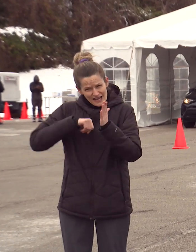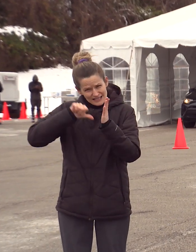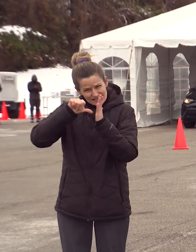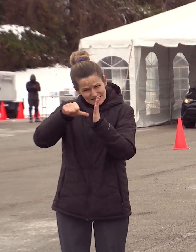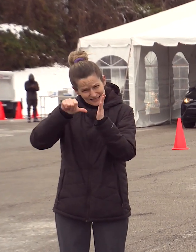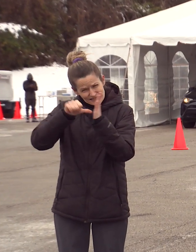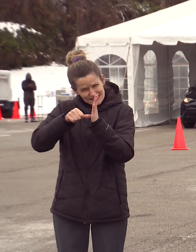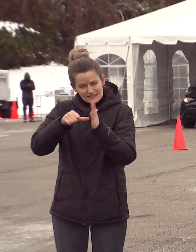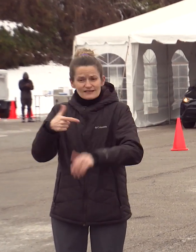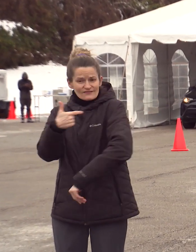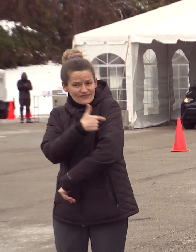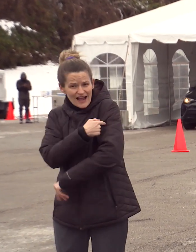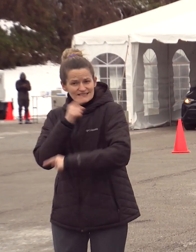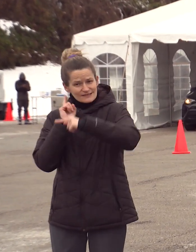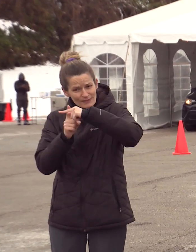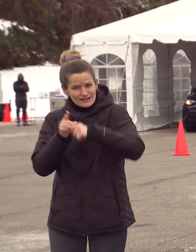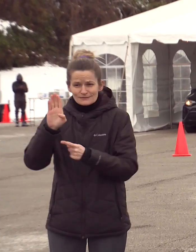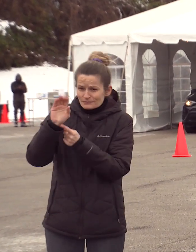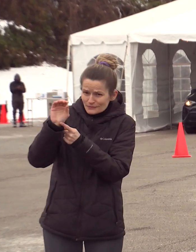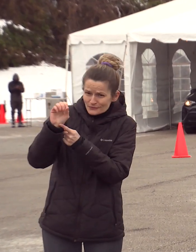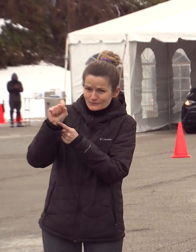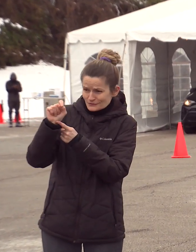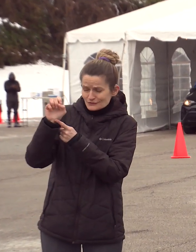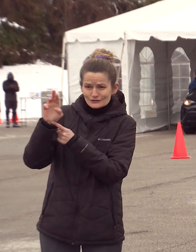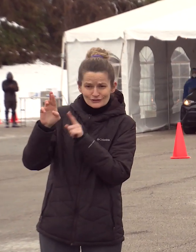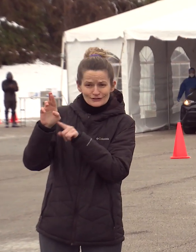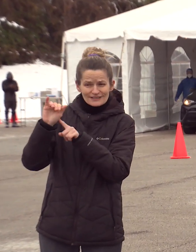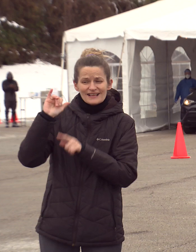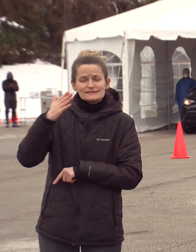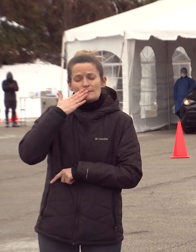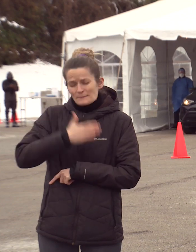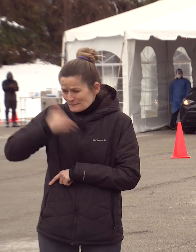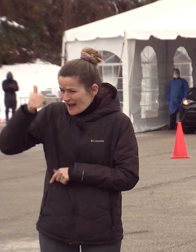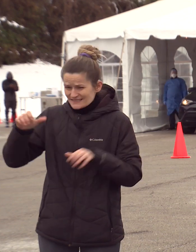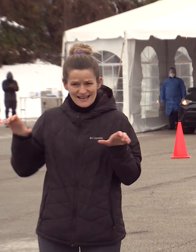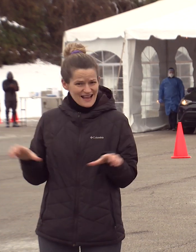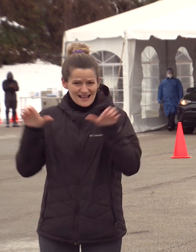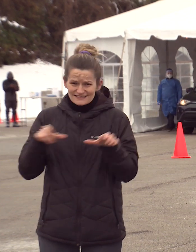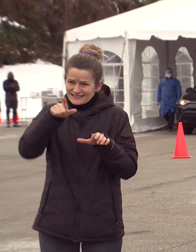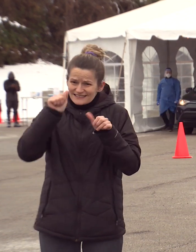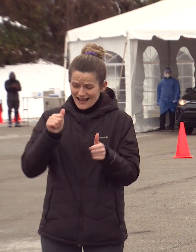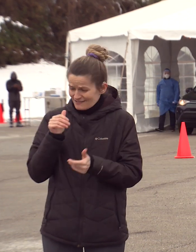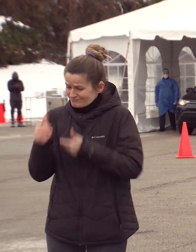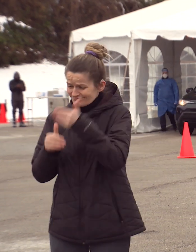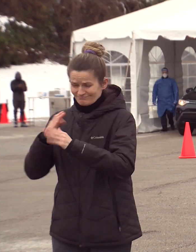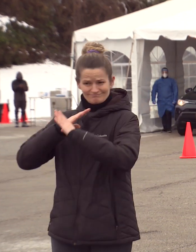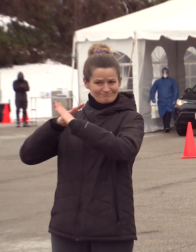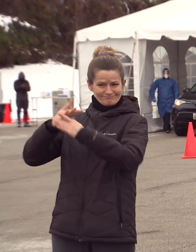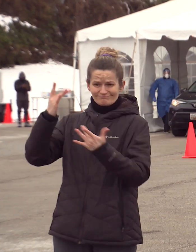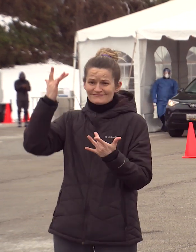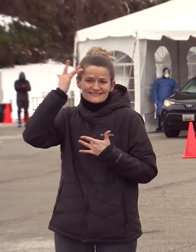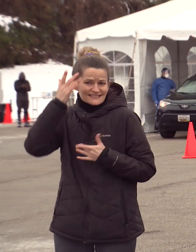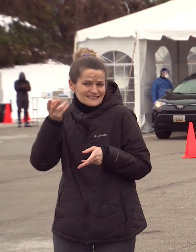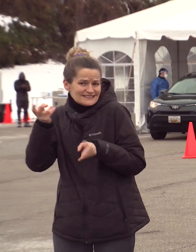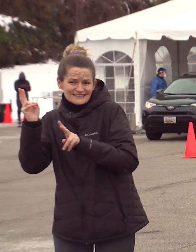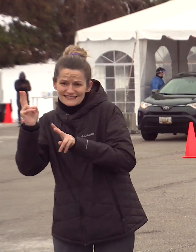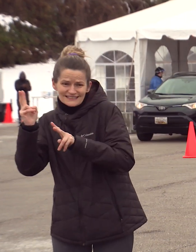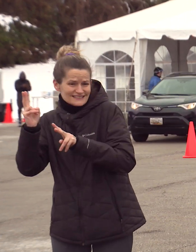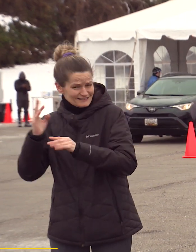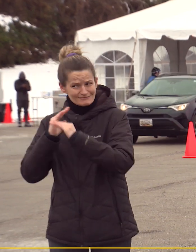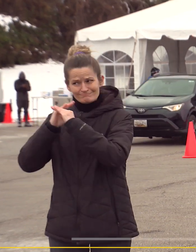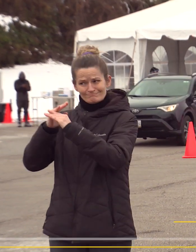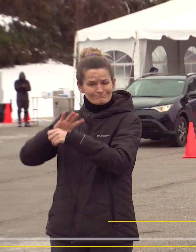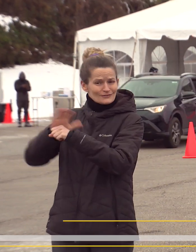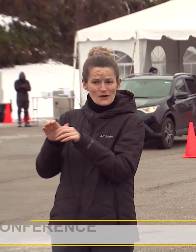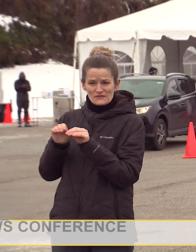most serious thing you can do to prevent serious illness or hospitalization due to COVID. And knowing your